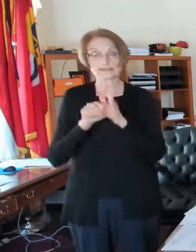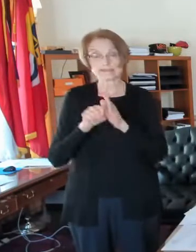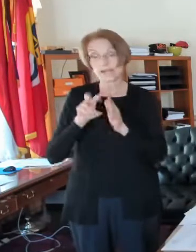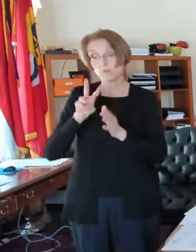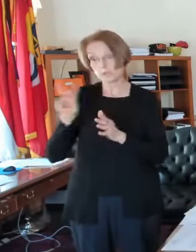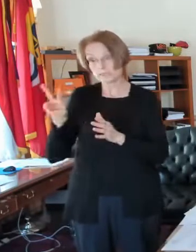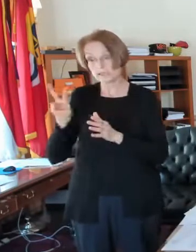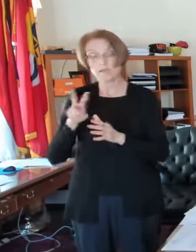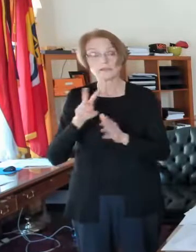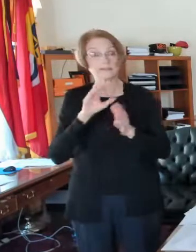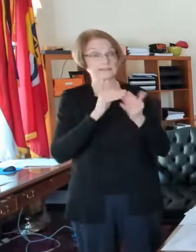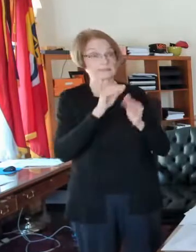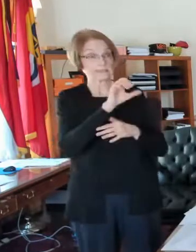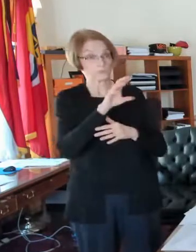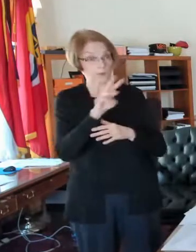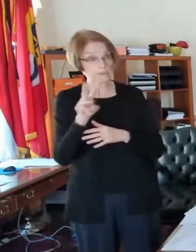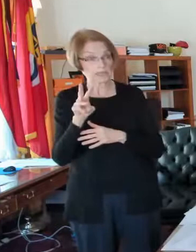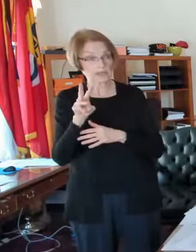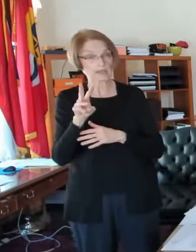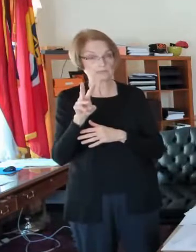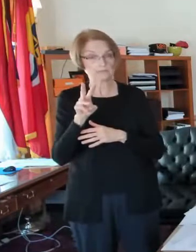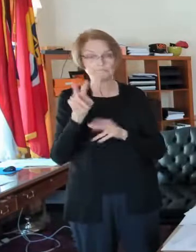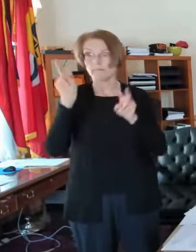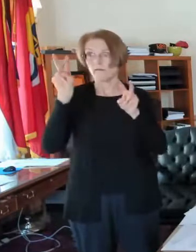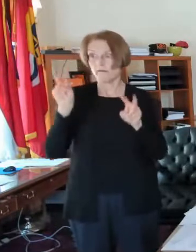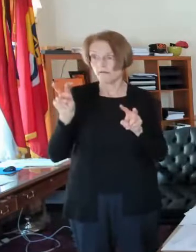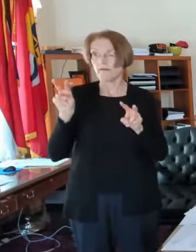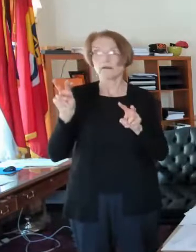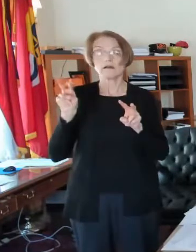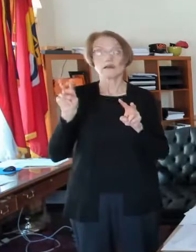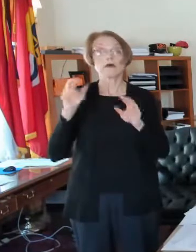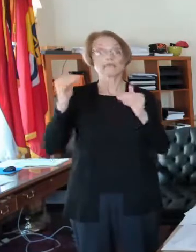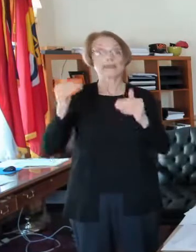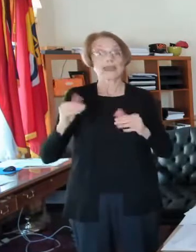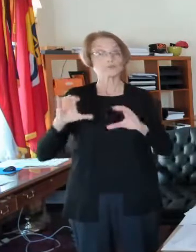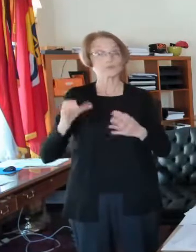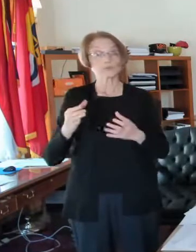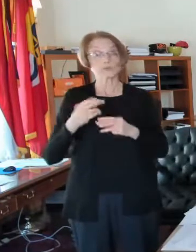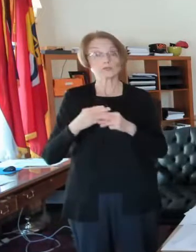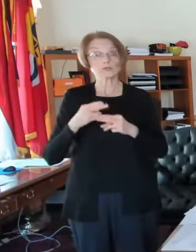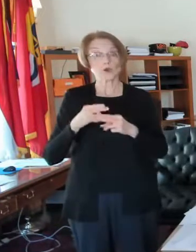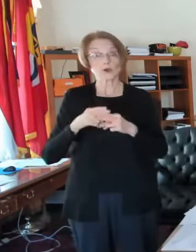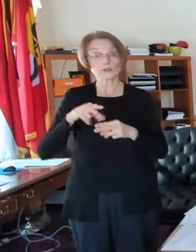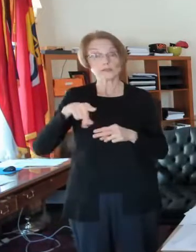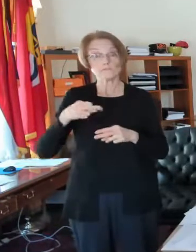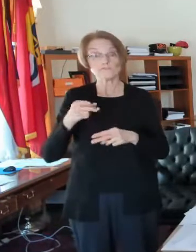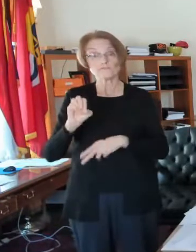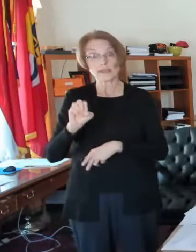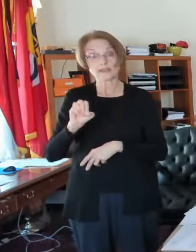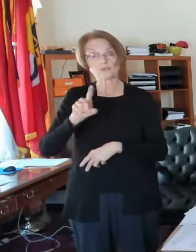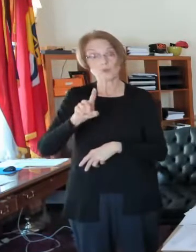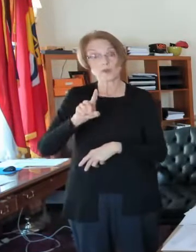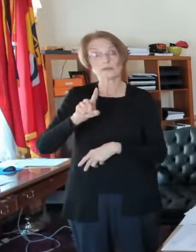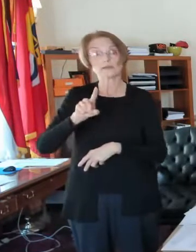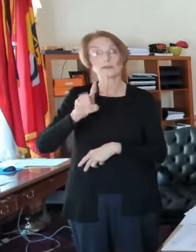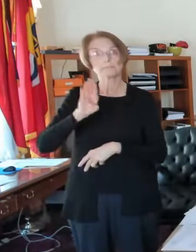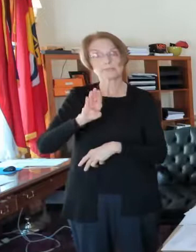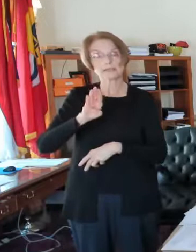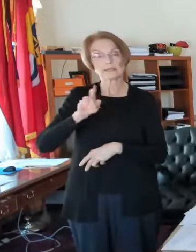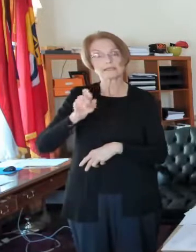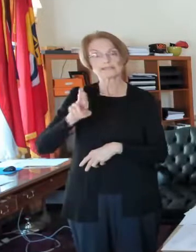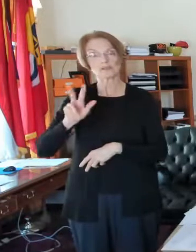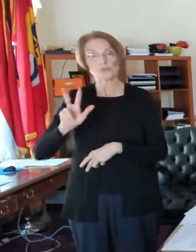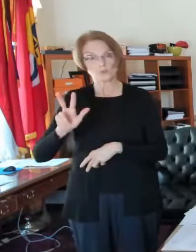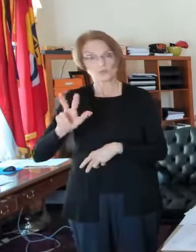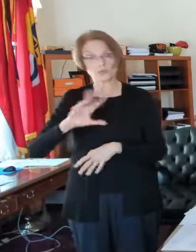city's website for that matter, you'll see that the next tier is called Phase 1B Tier 3, and that is